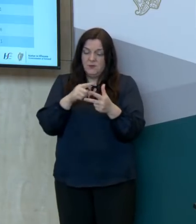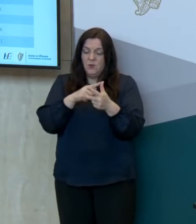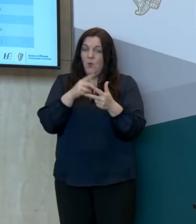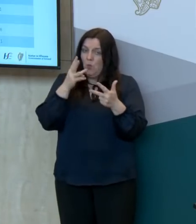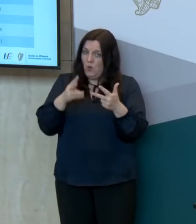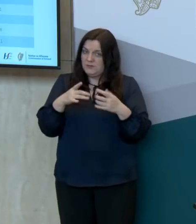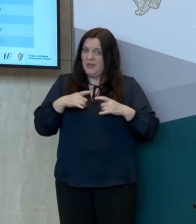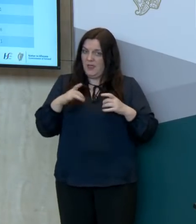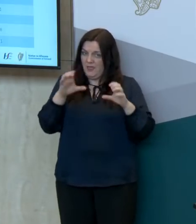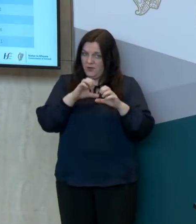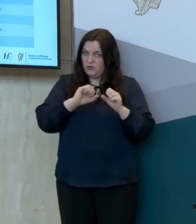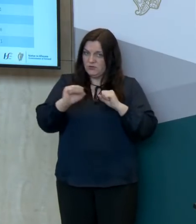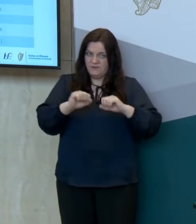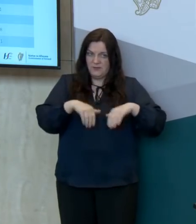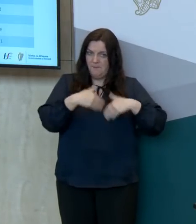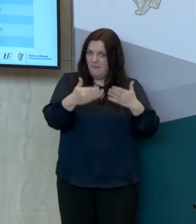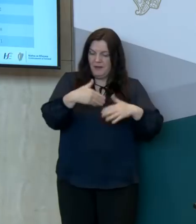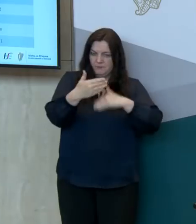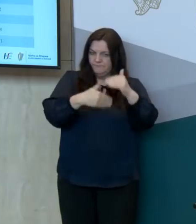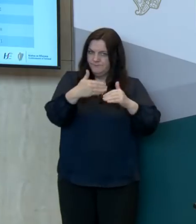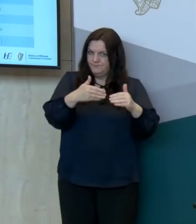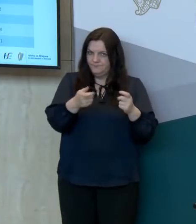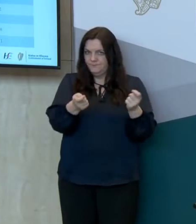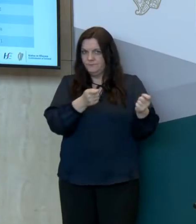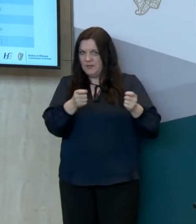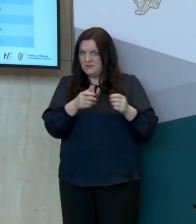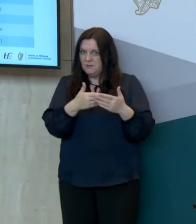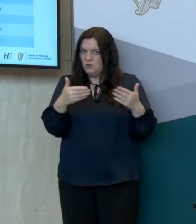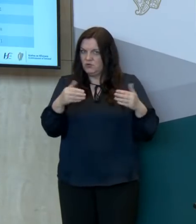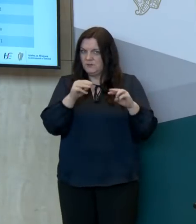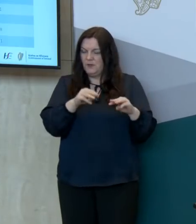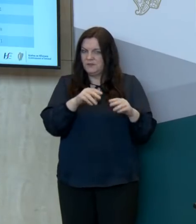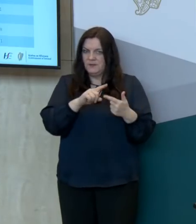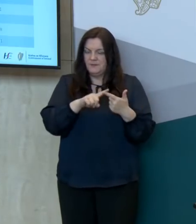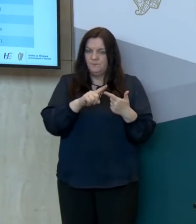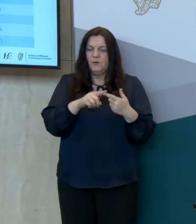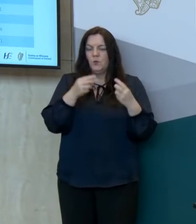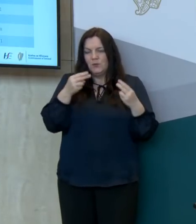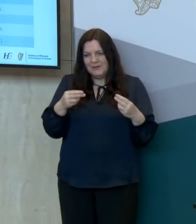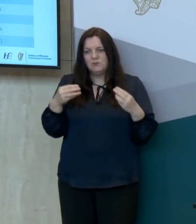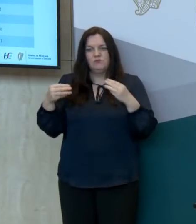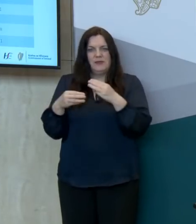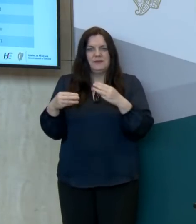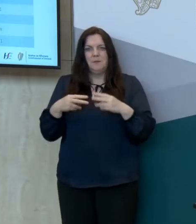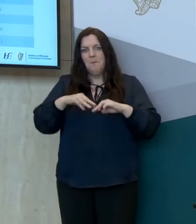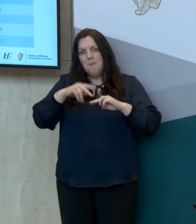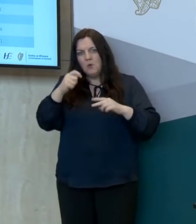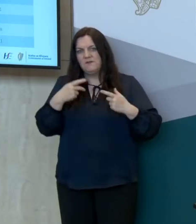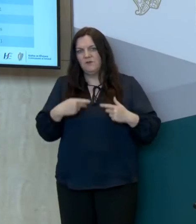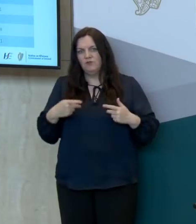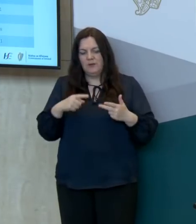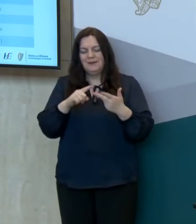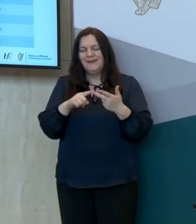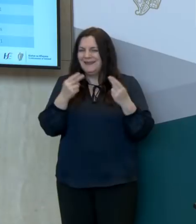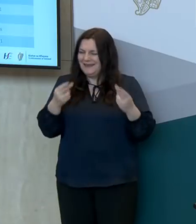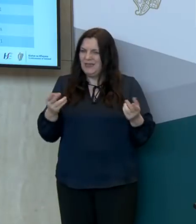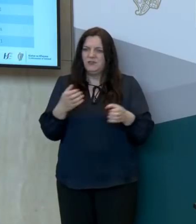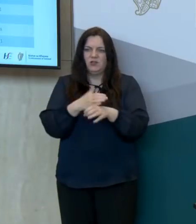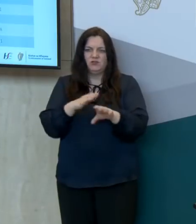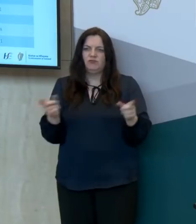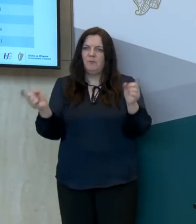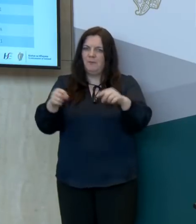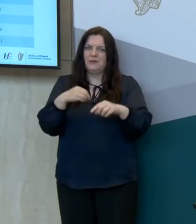healthcare services back up and running to the greatest extent possible. We need to protect the most vulnerable in society, and we need to get our children back to